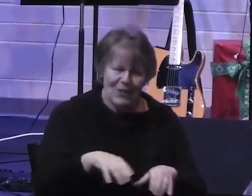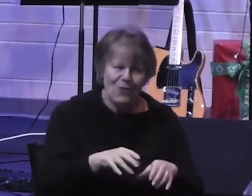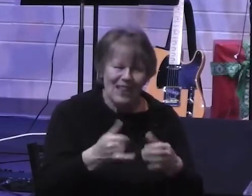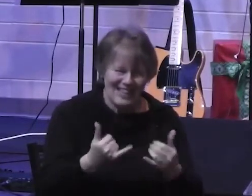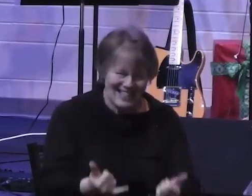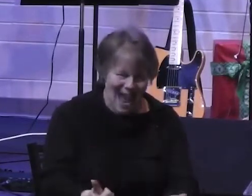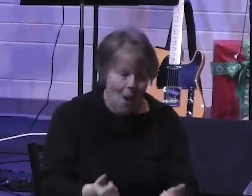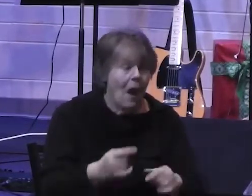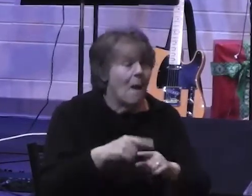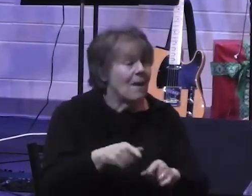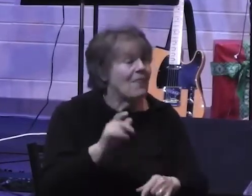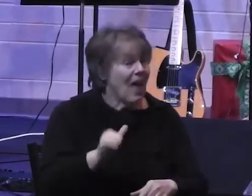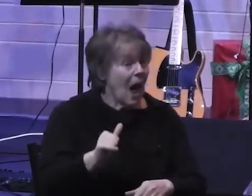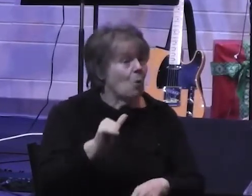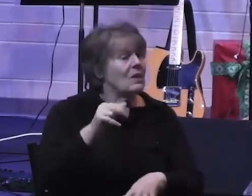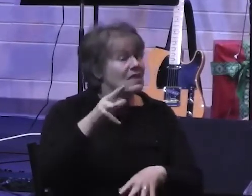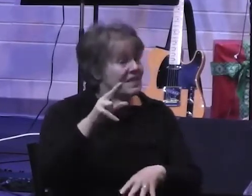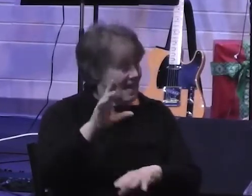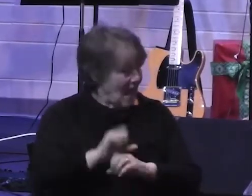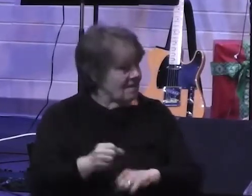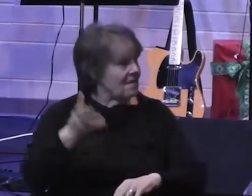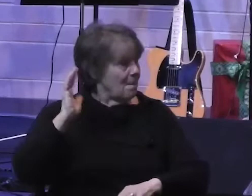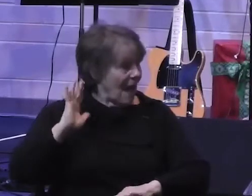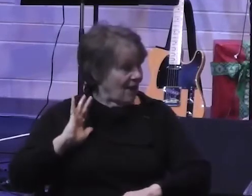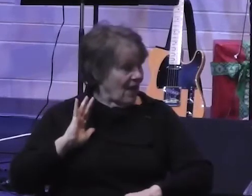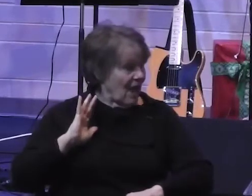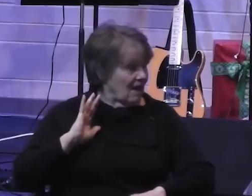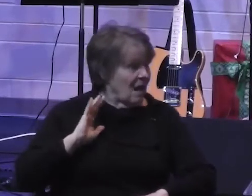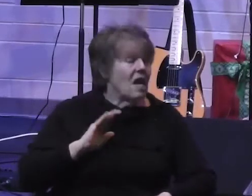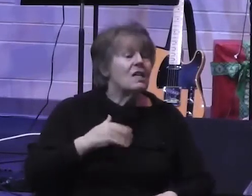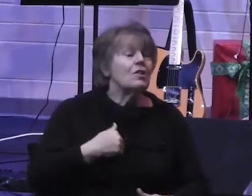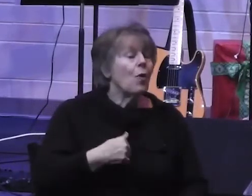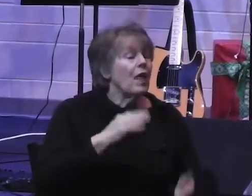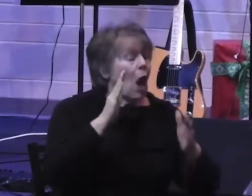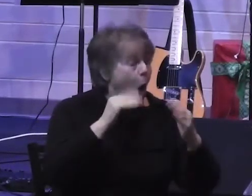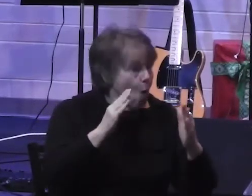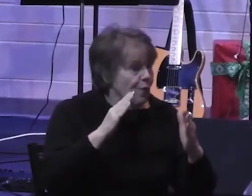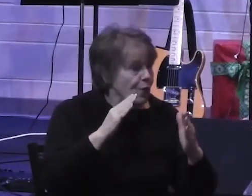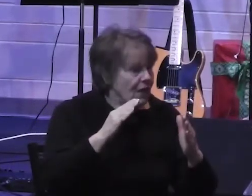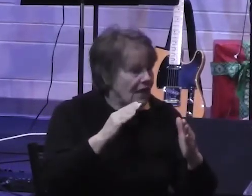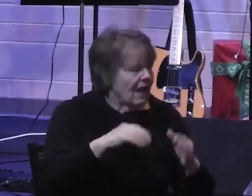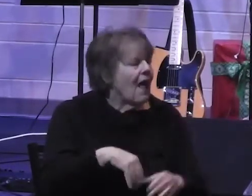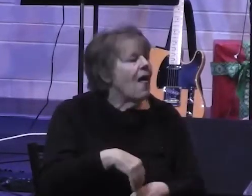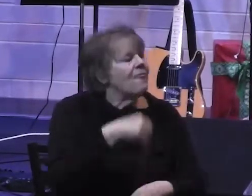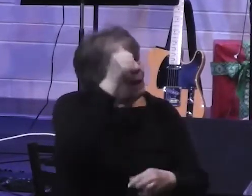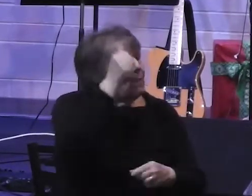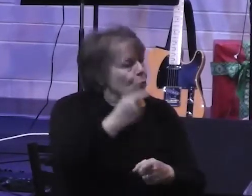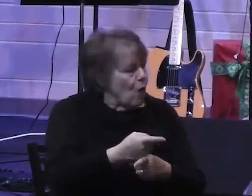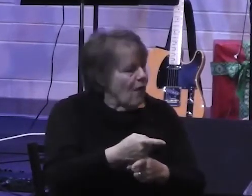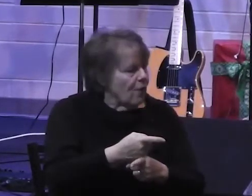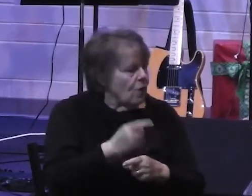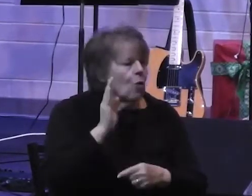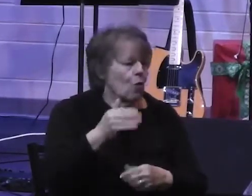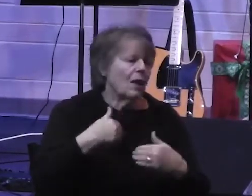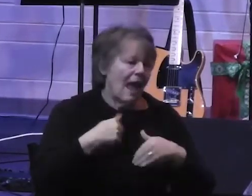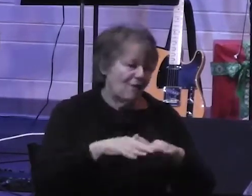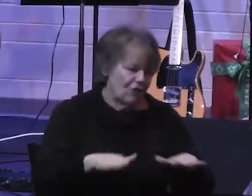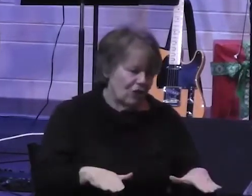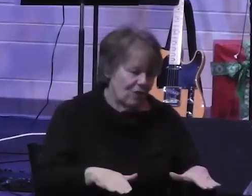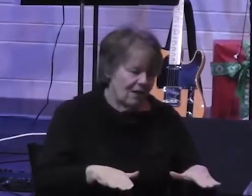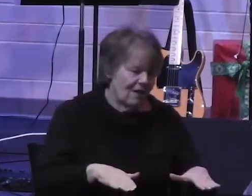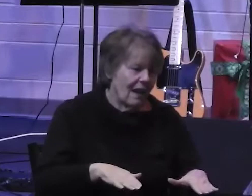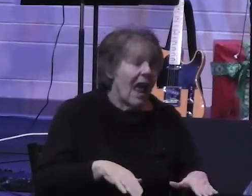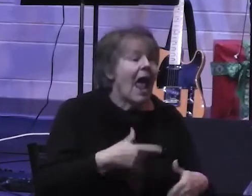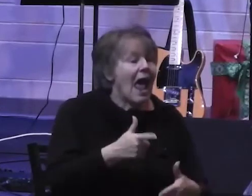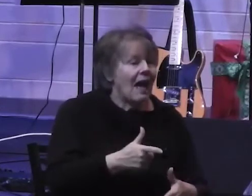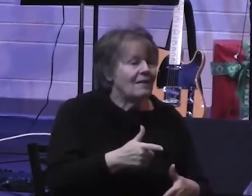custom. The brother had to marry the wife so that hopefully the brother could have kids, and then the guy's life would continue. Well, the Sadducees